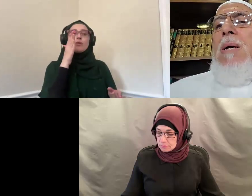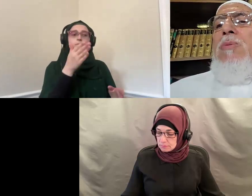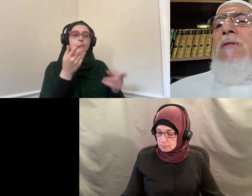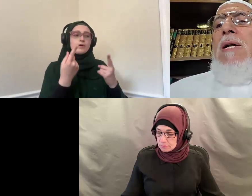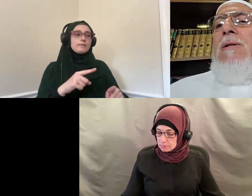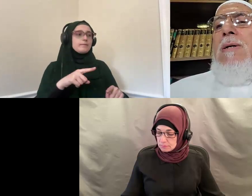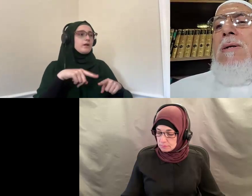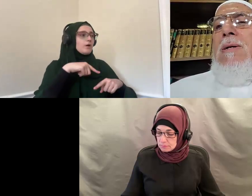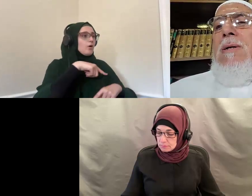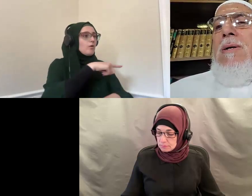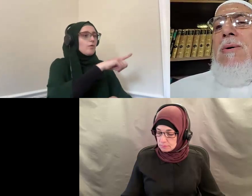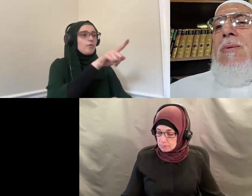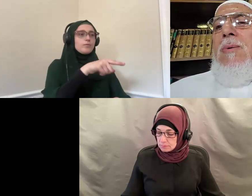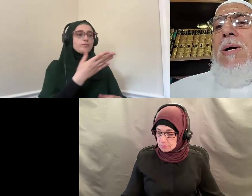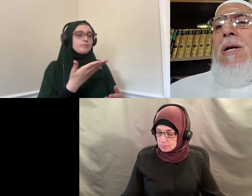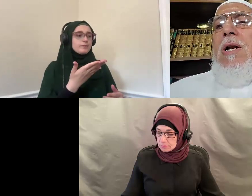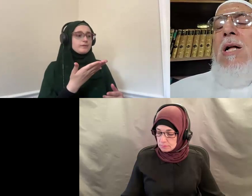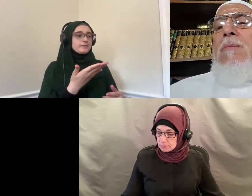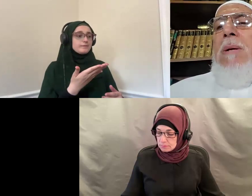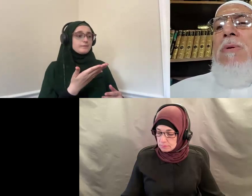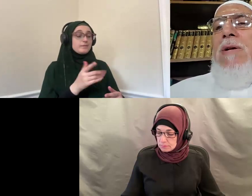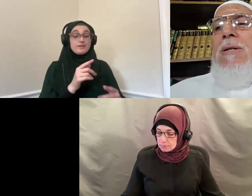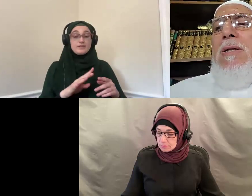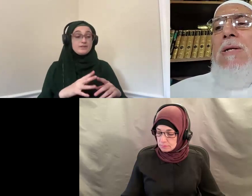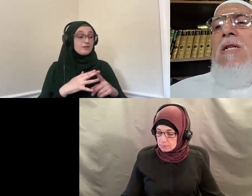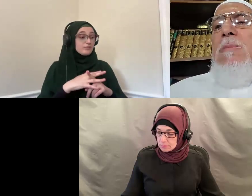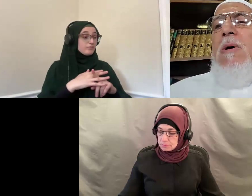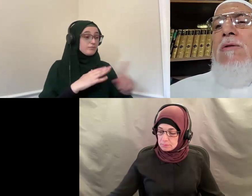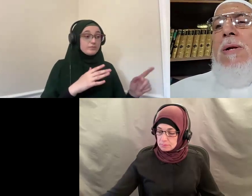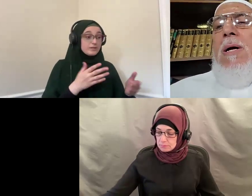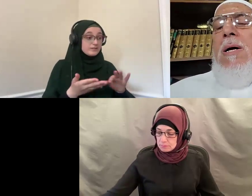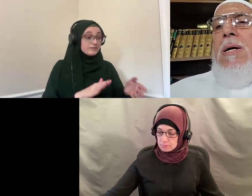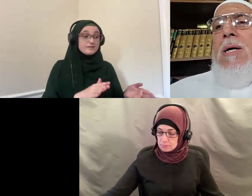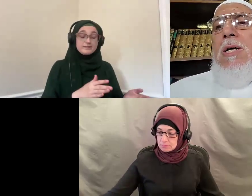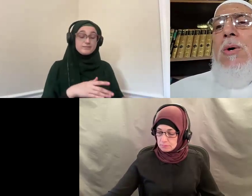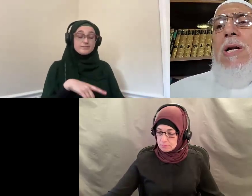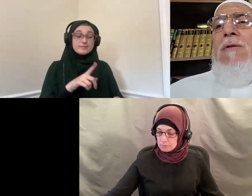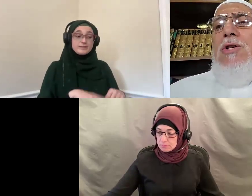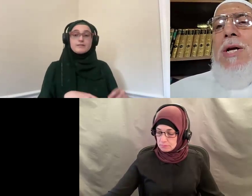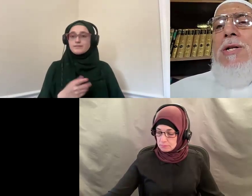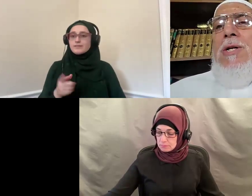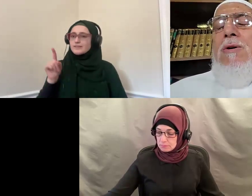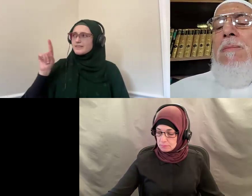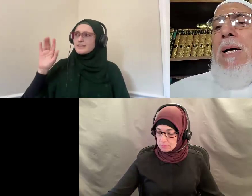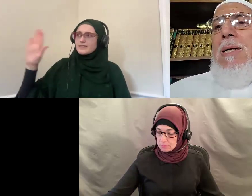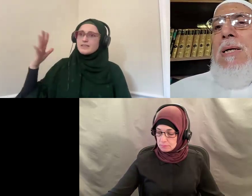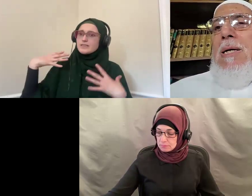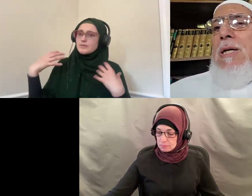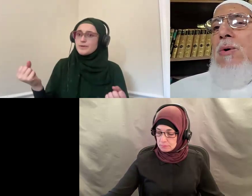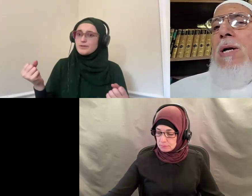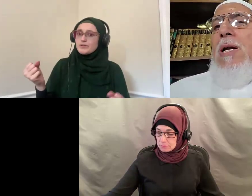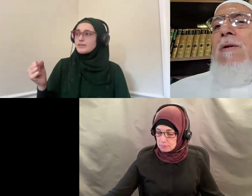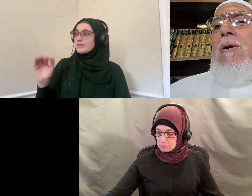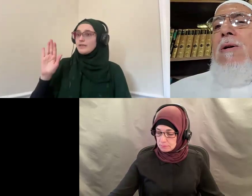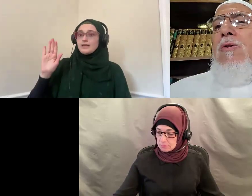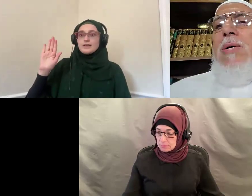cannot be prevented. We cannot be prevented. This is the power of Allah. You can never change his command.